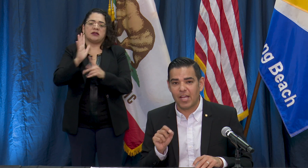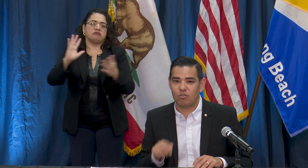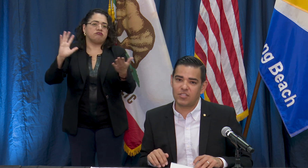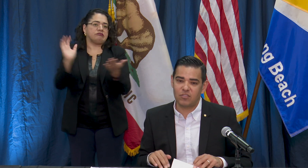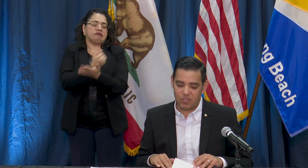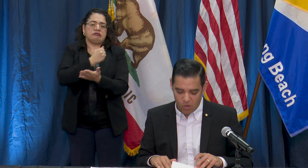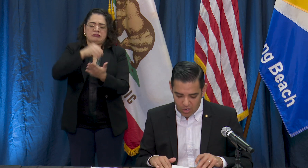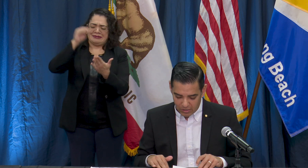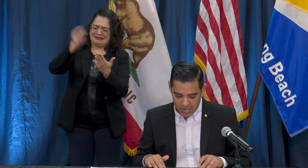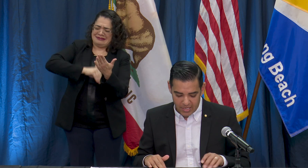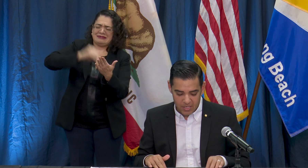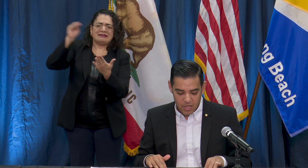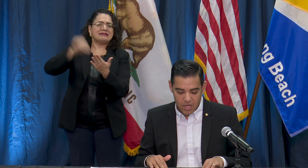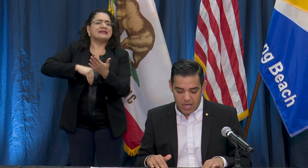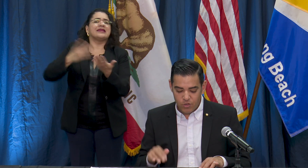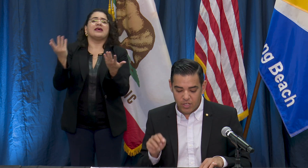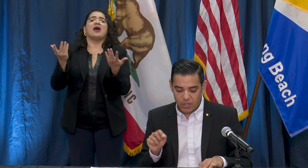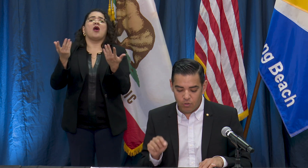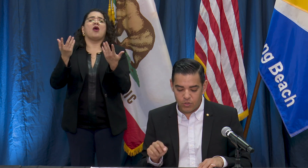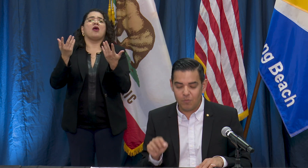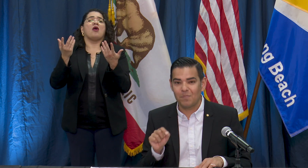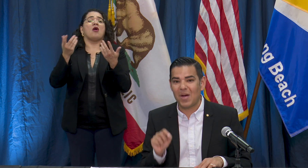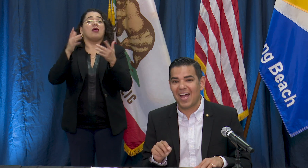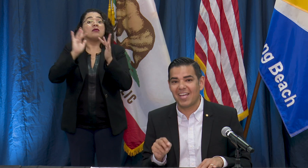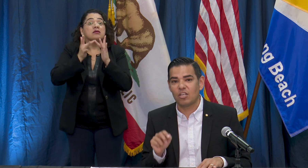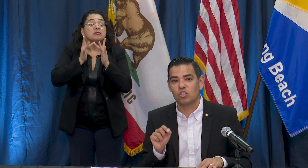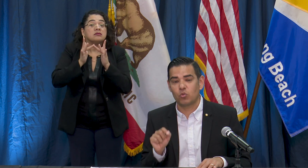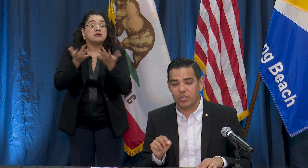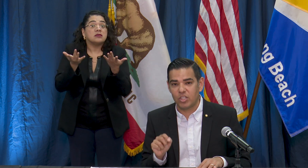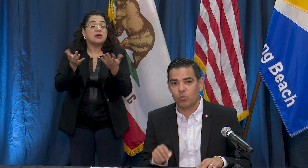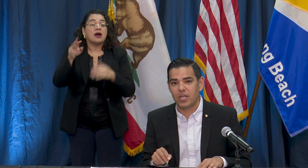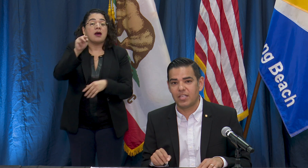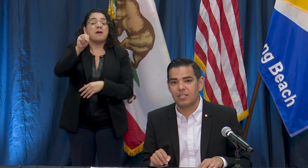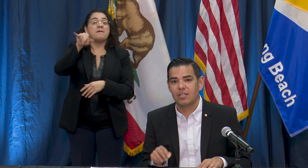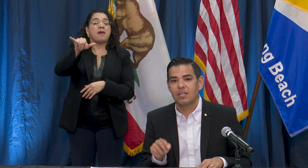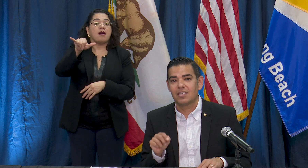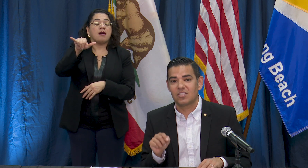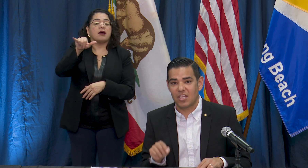and fill out your census online. You can go to